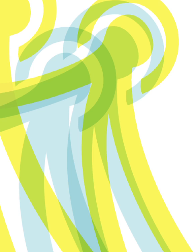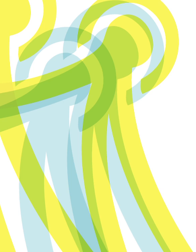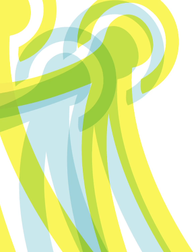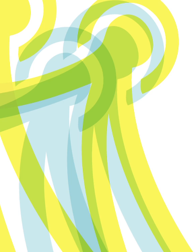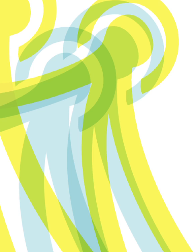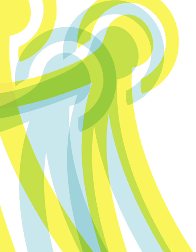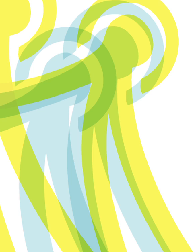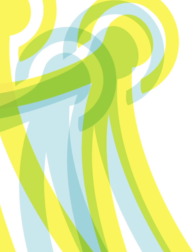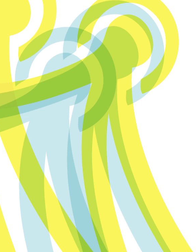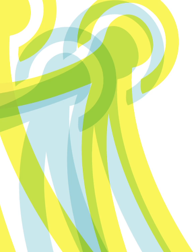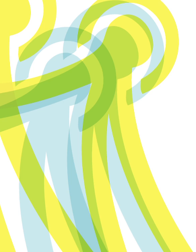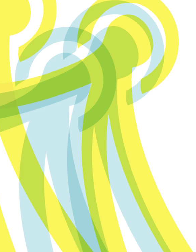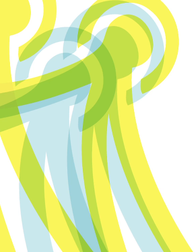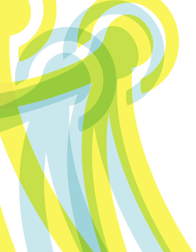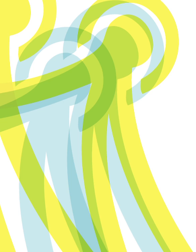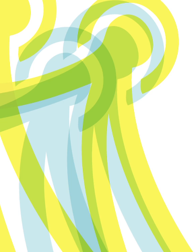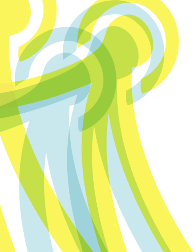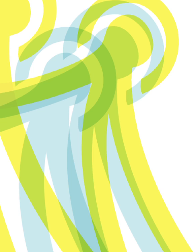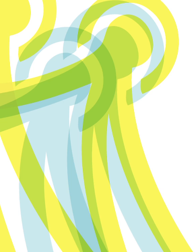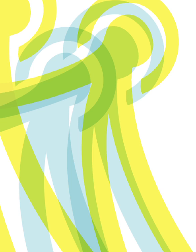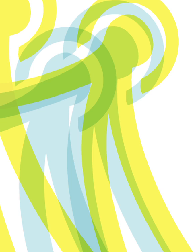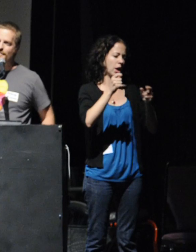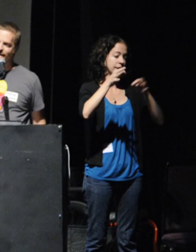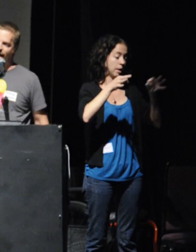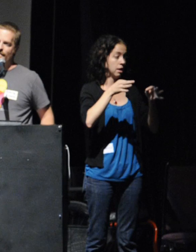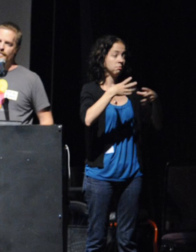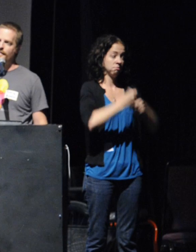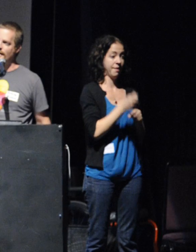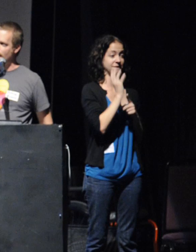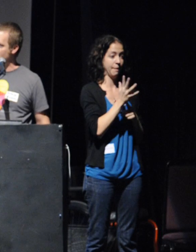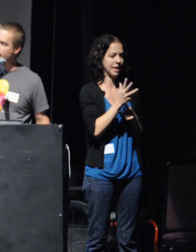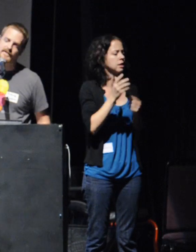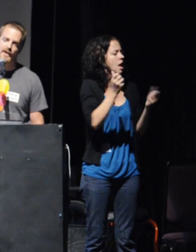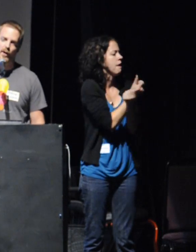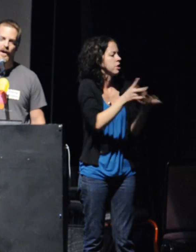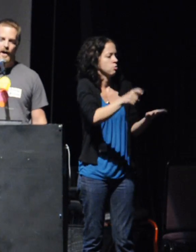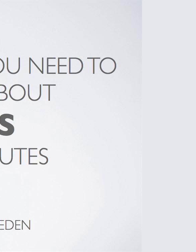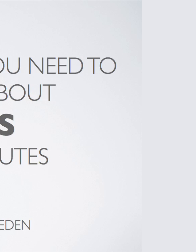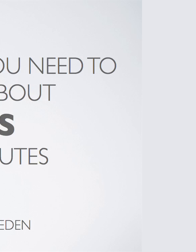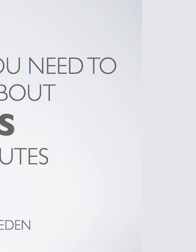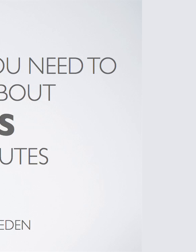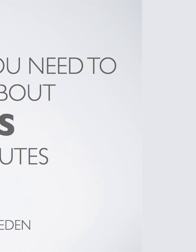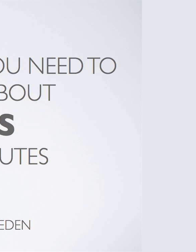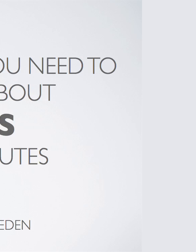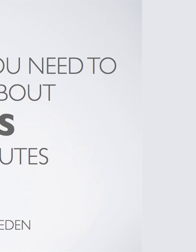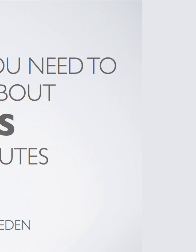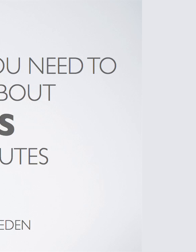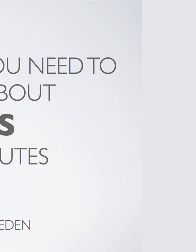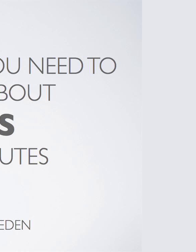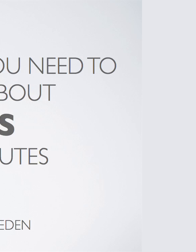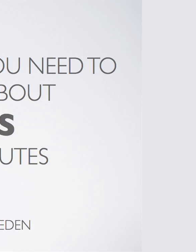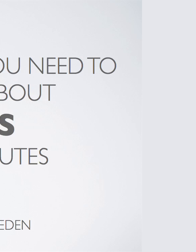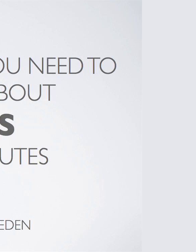Hello everyone, I'm Anthony Eden, and today I'm going to try to tell you in 5 minutes everything that you need to know about DNS. DNS